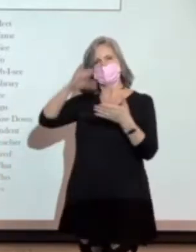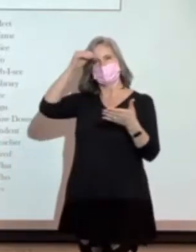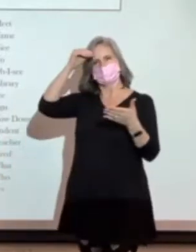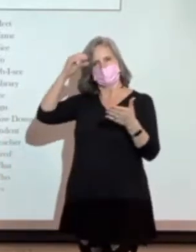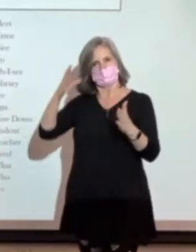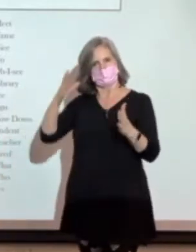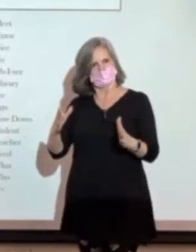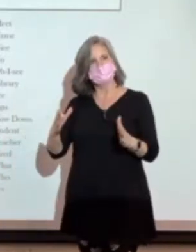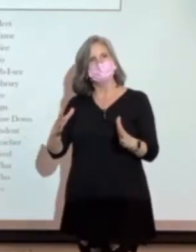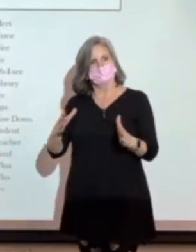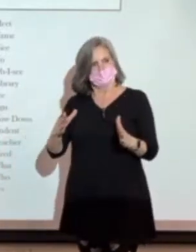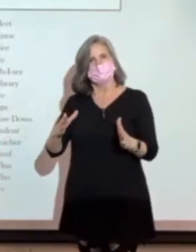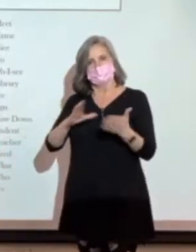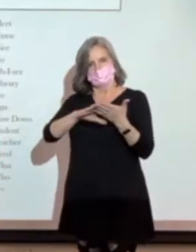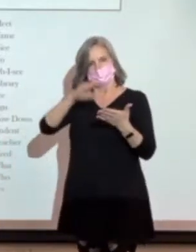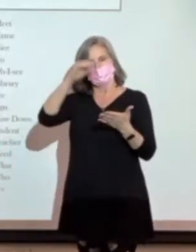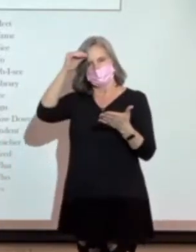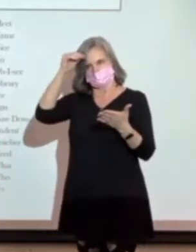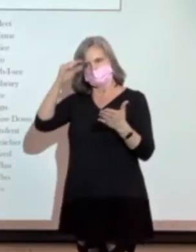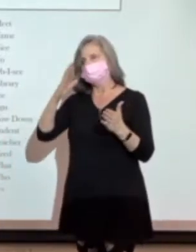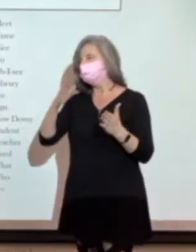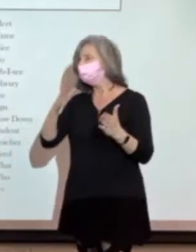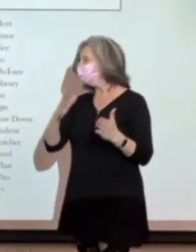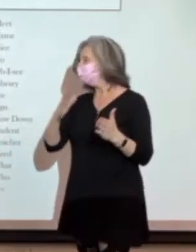student already. Student,